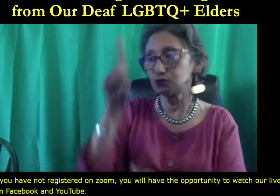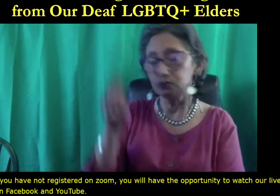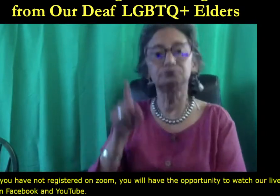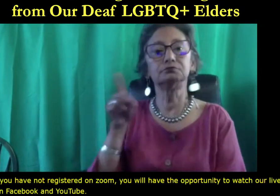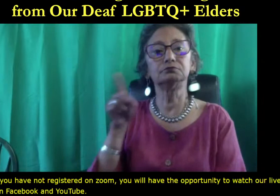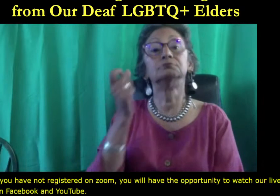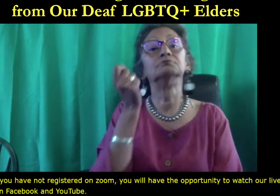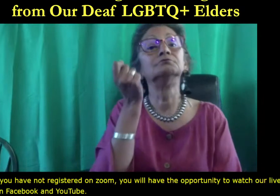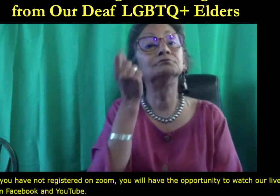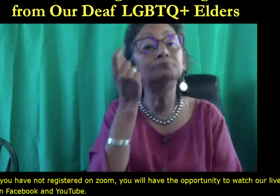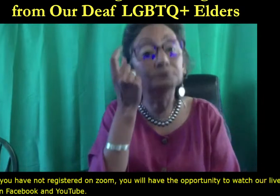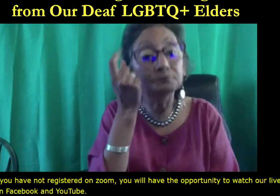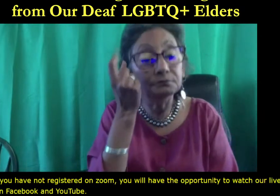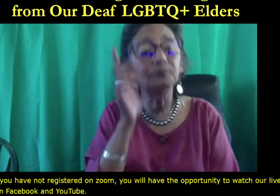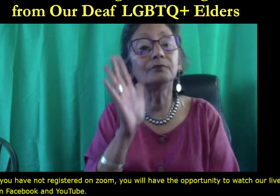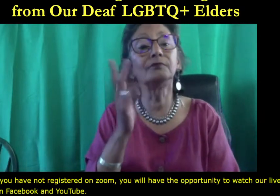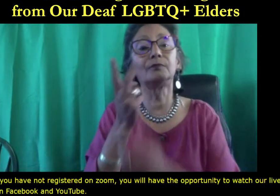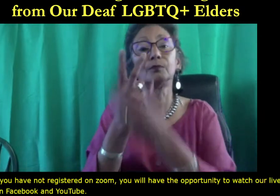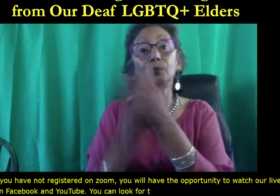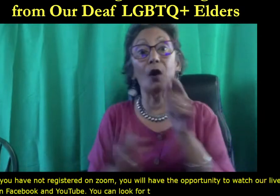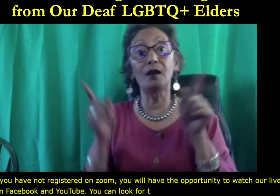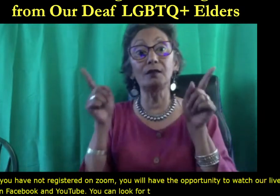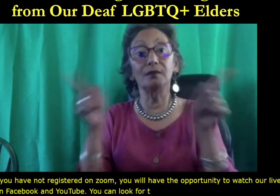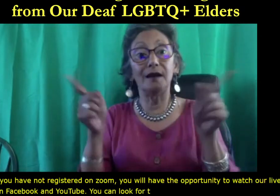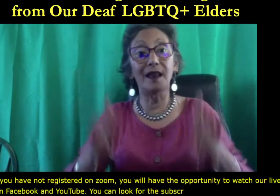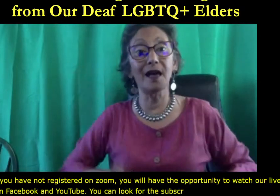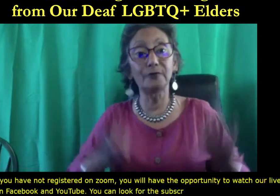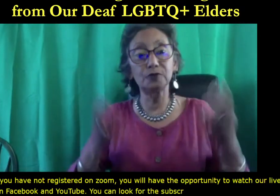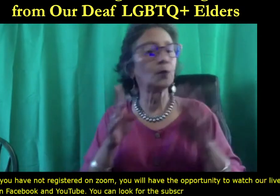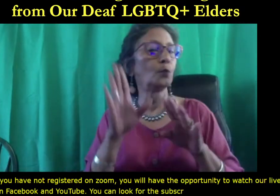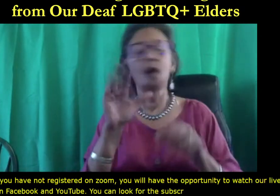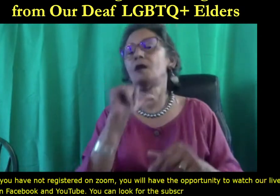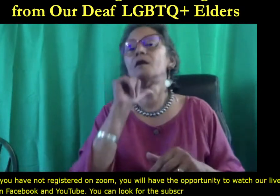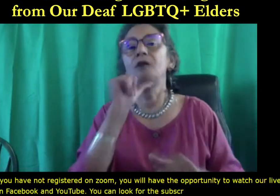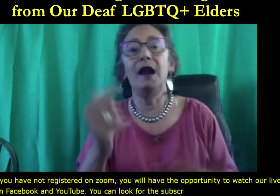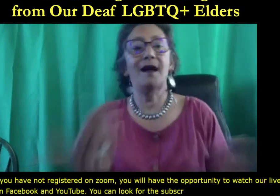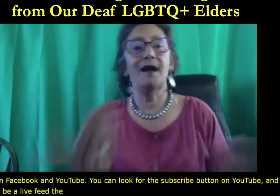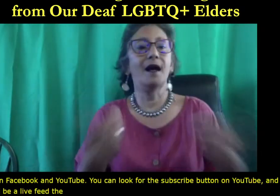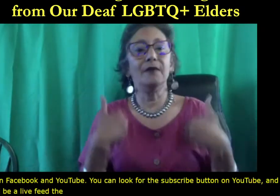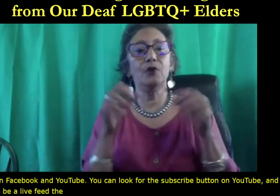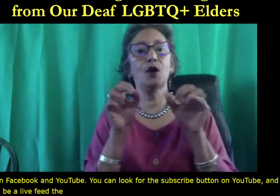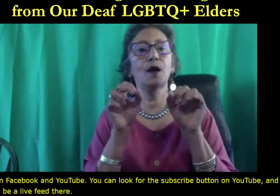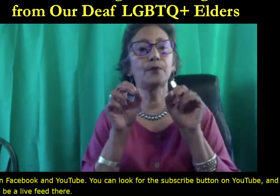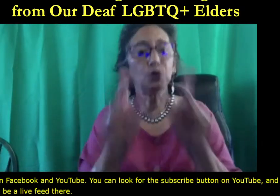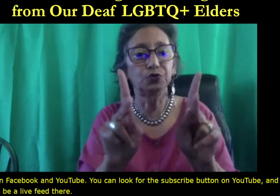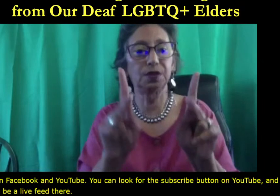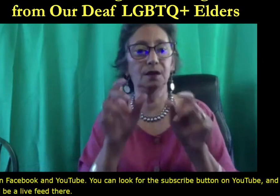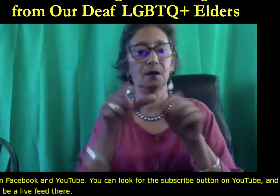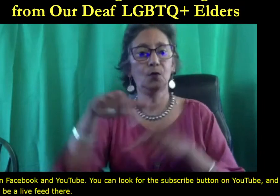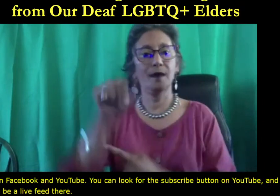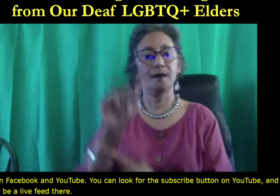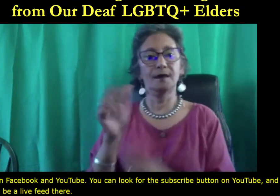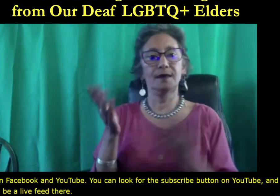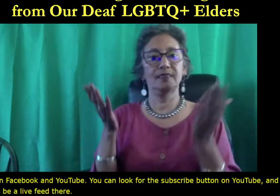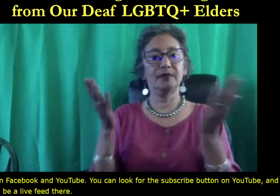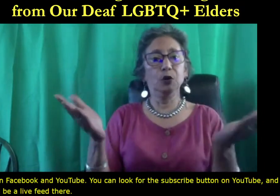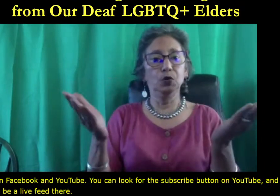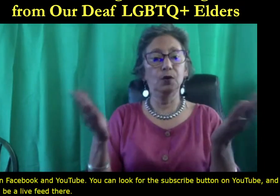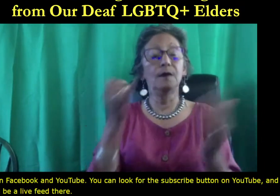you can look at on our website um we will not have you will if you're on